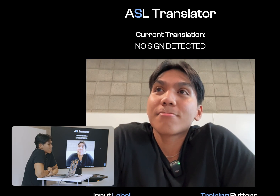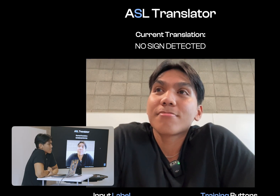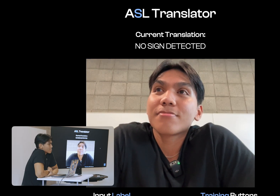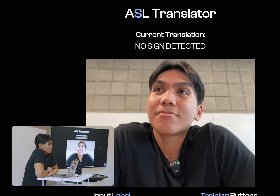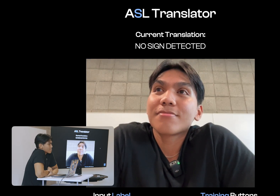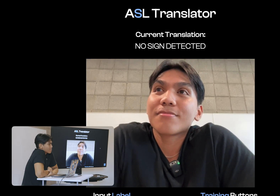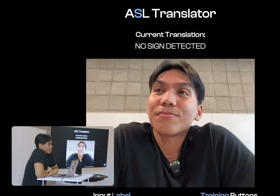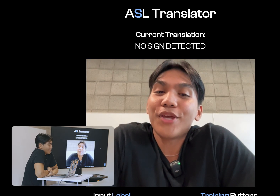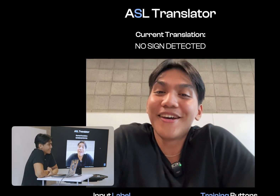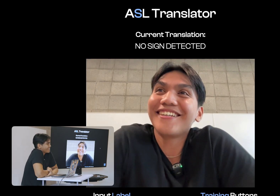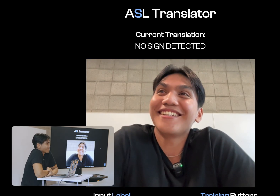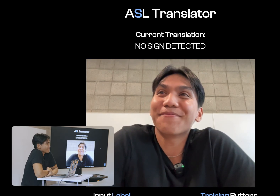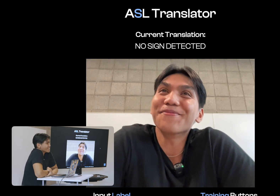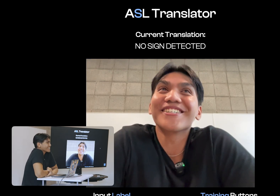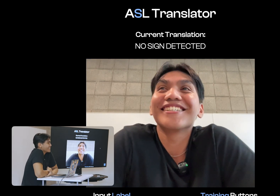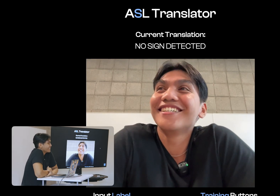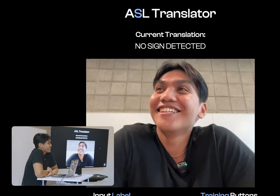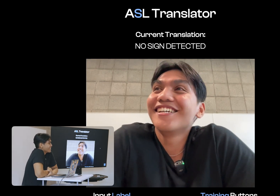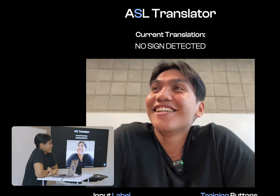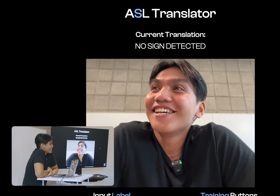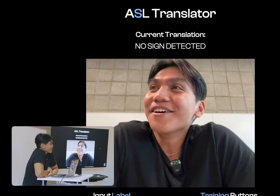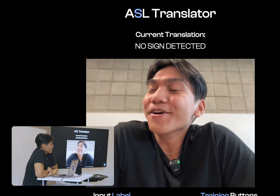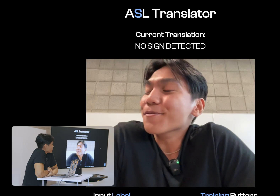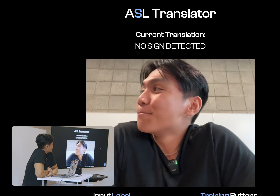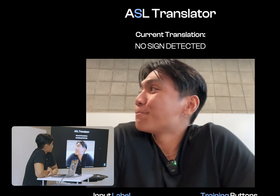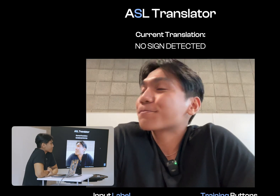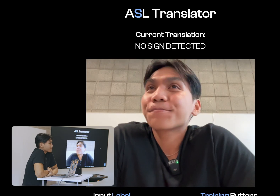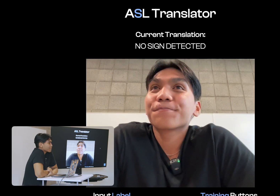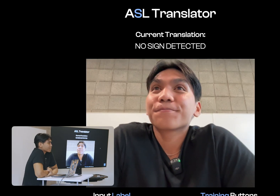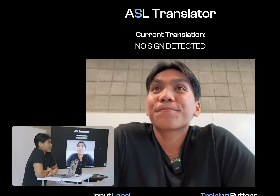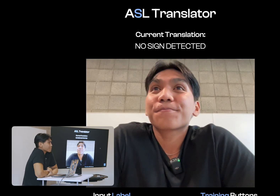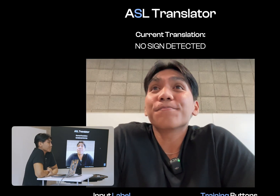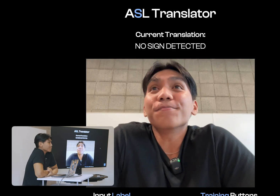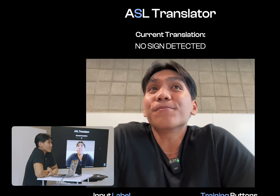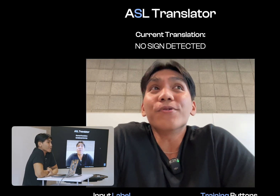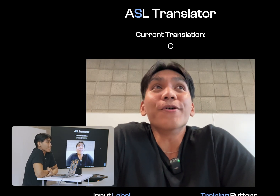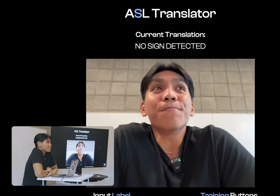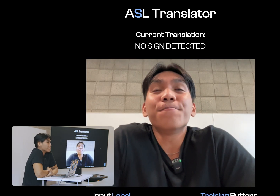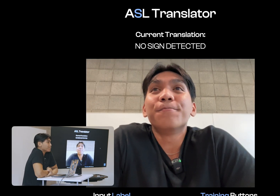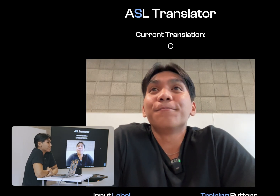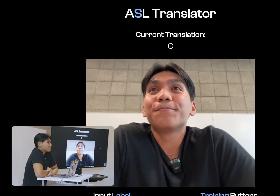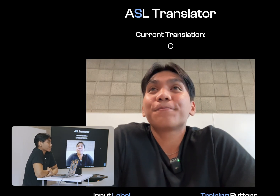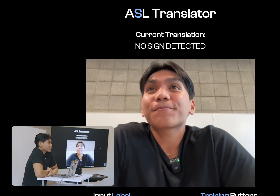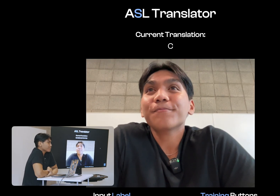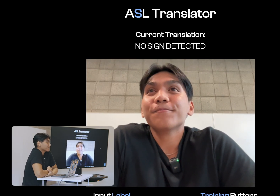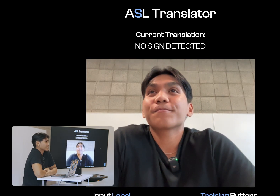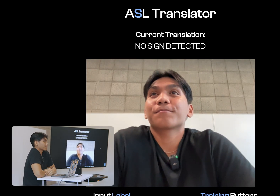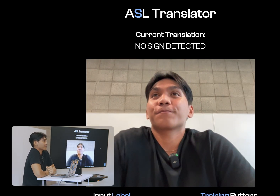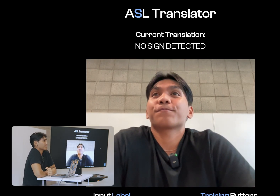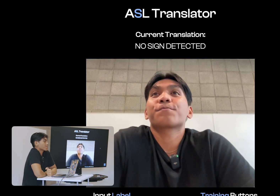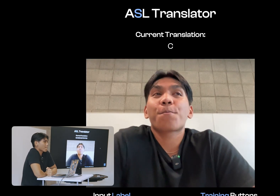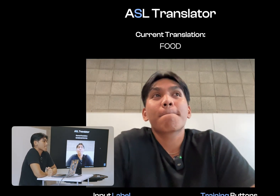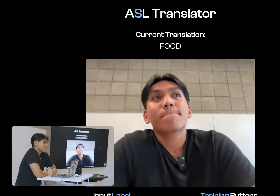sitting and doing different signs. pretty much. That's pretty fast. Yeah. Think about how these, like, for No, yeah. these big data companies,